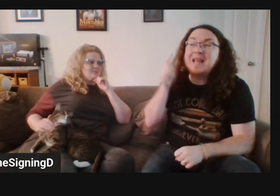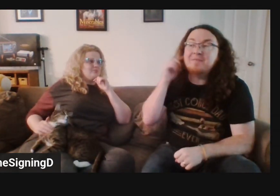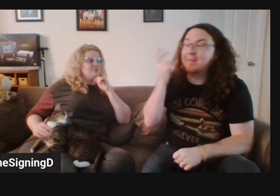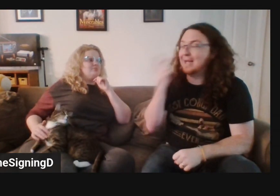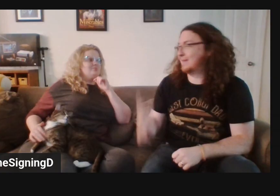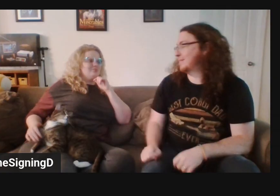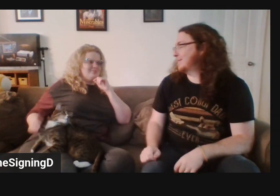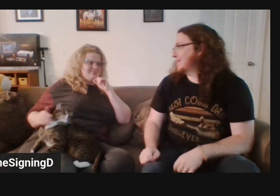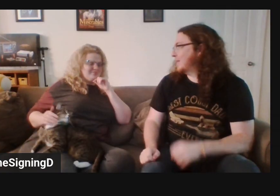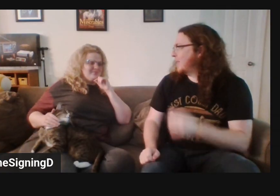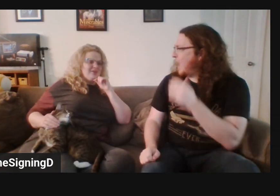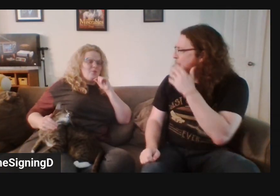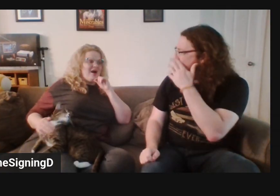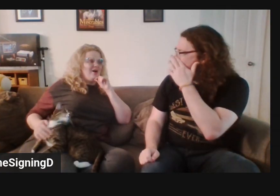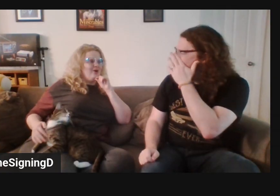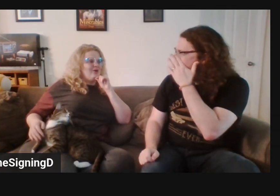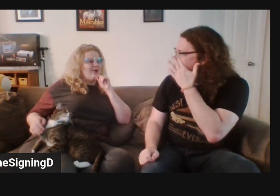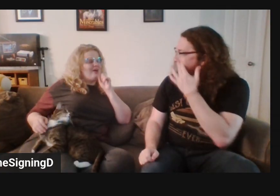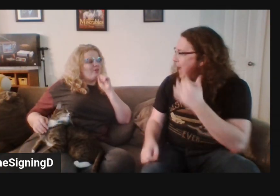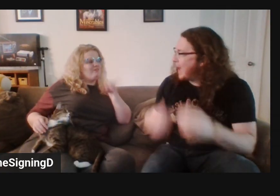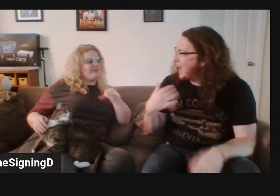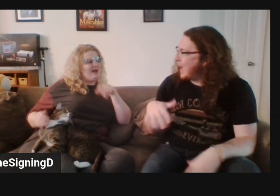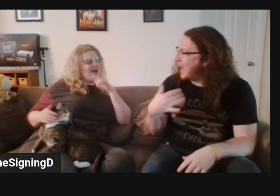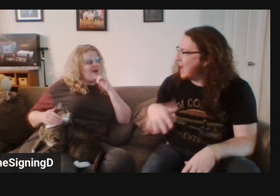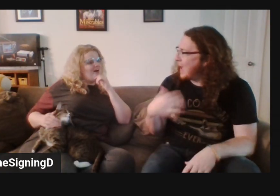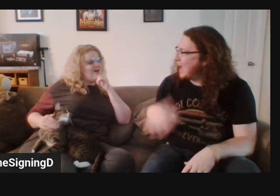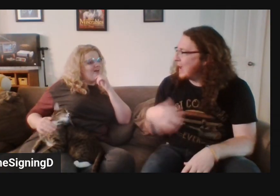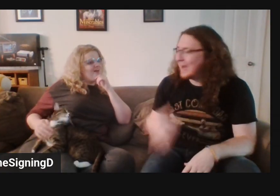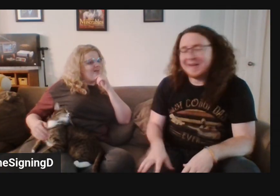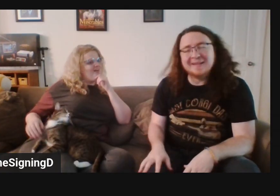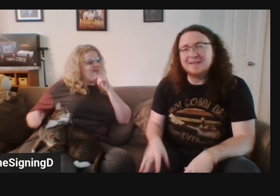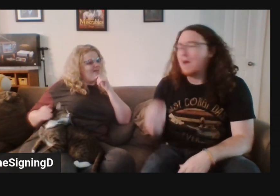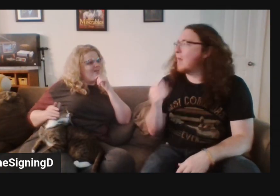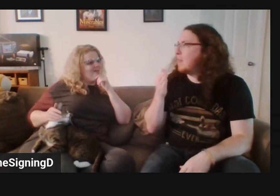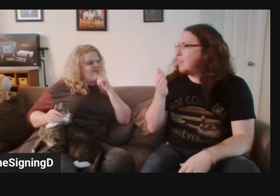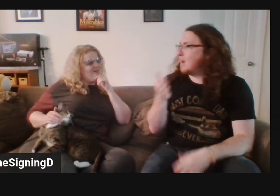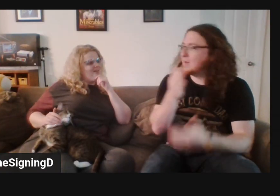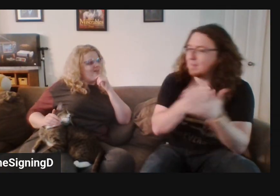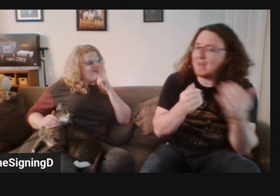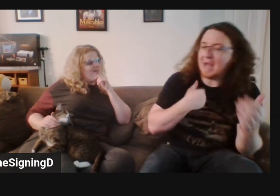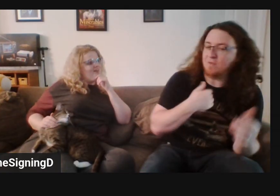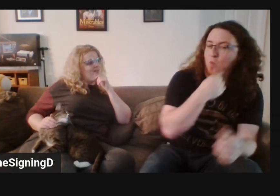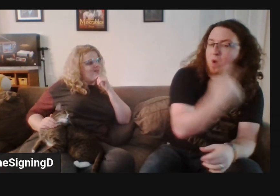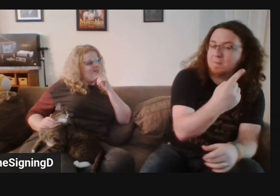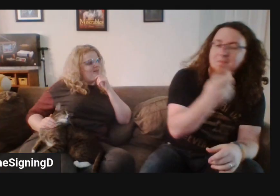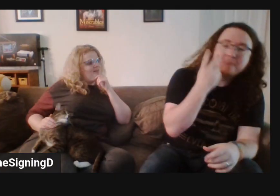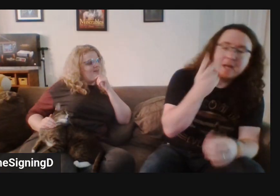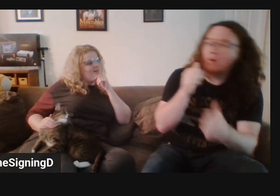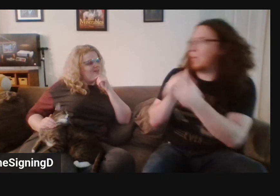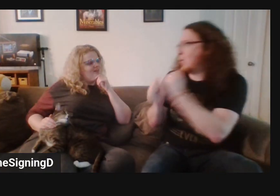and hearing. But there are some that can be one without the other.